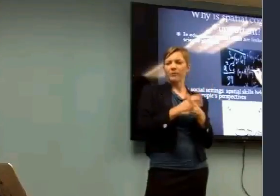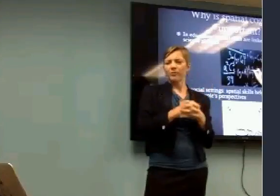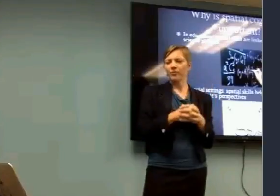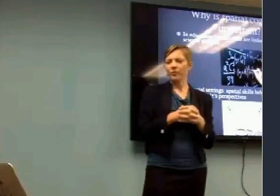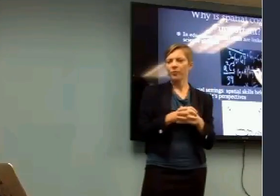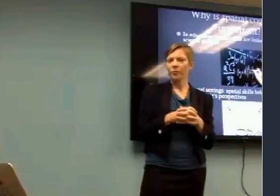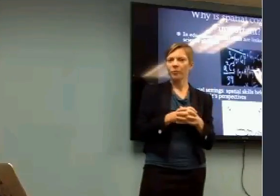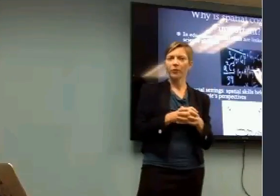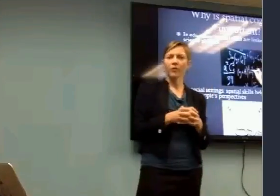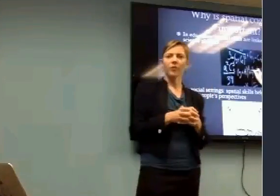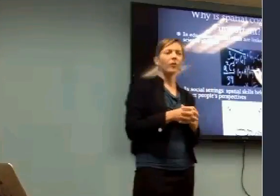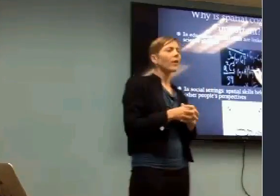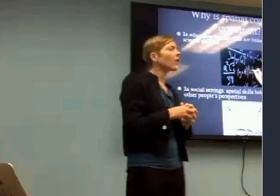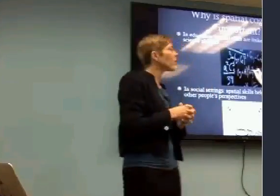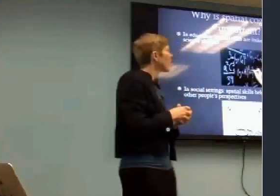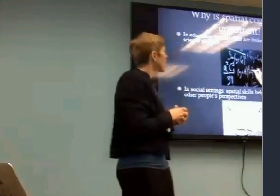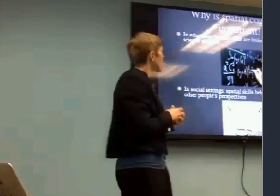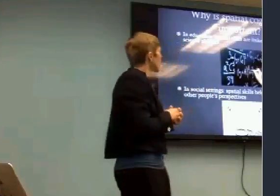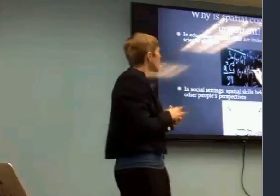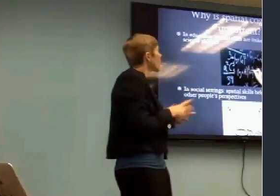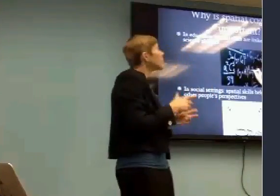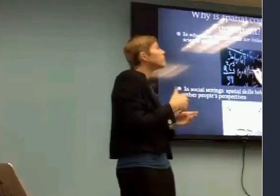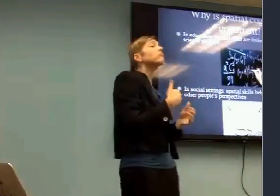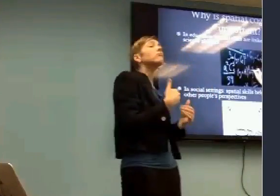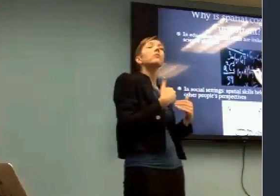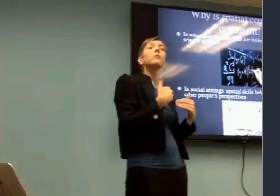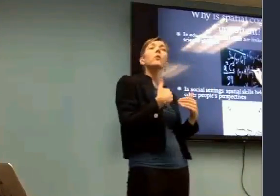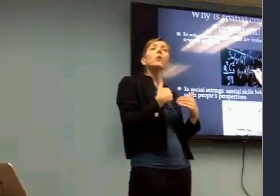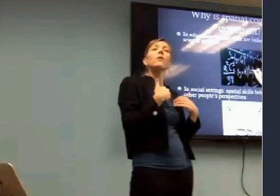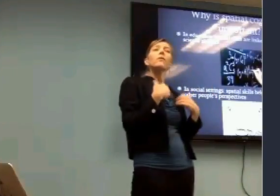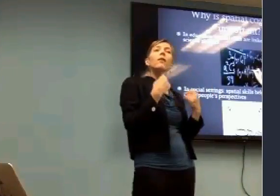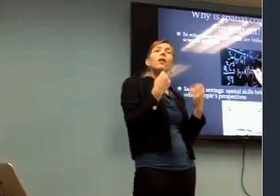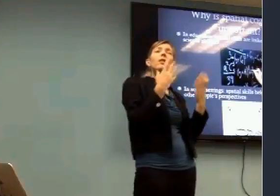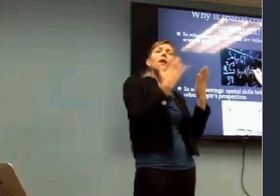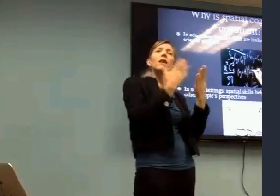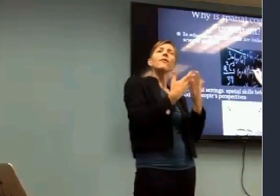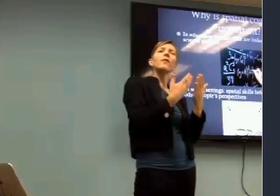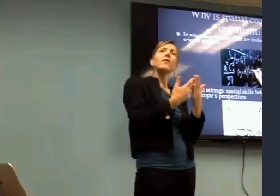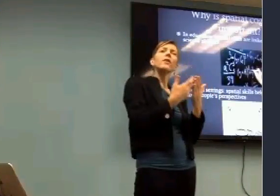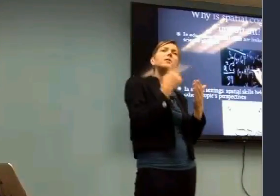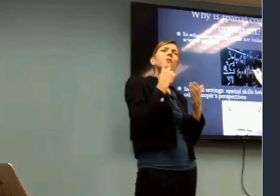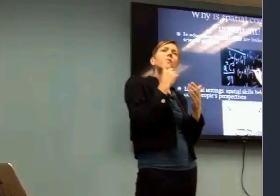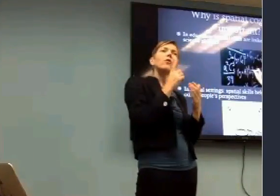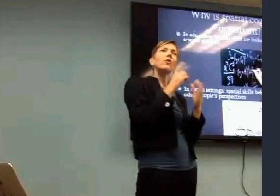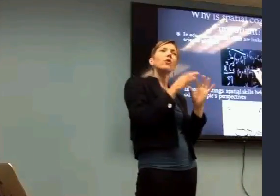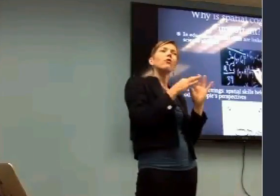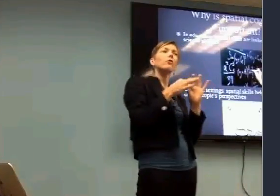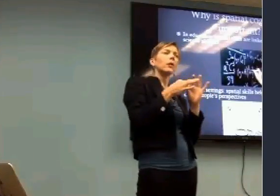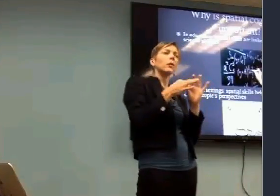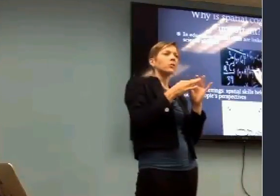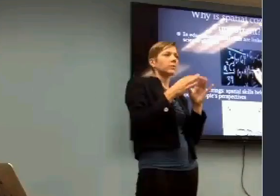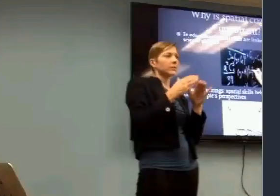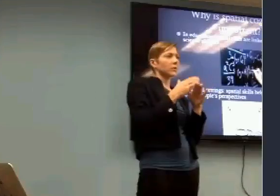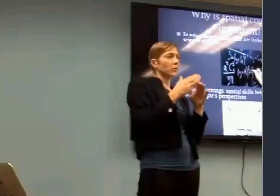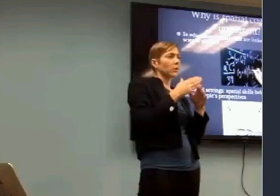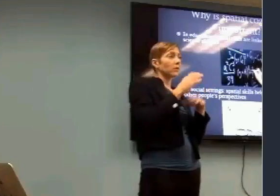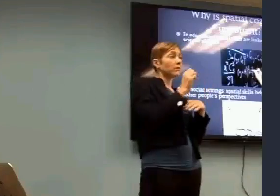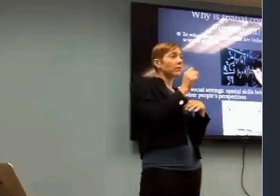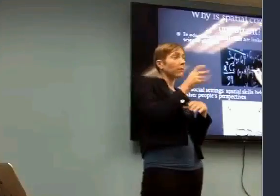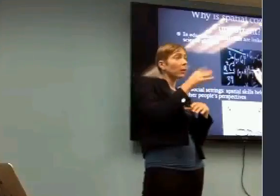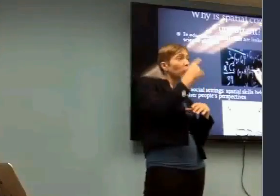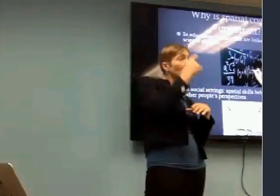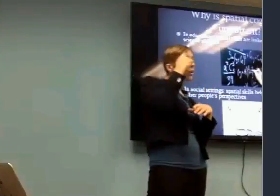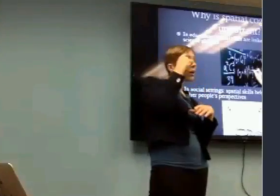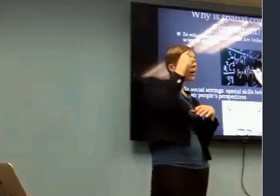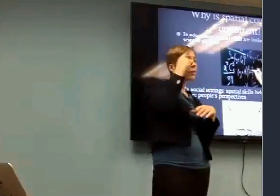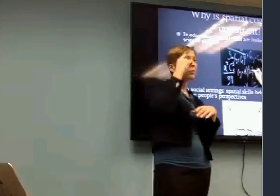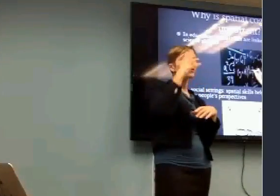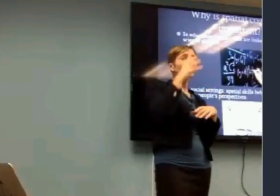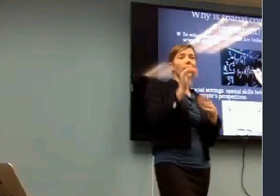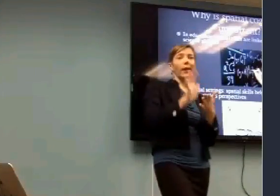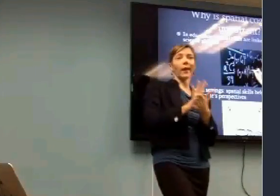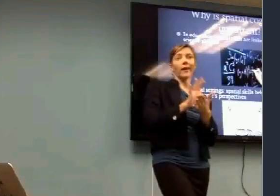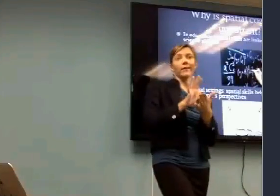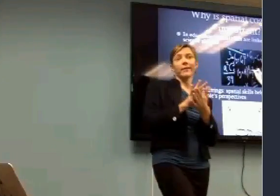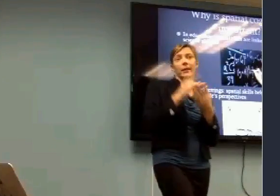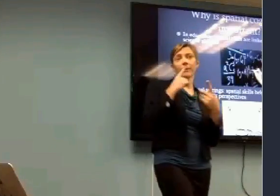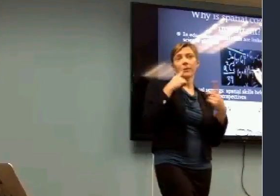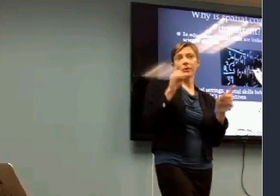Why then is spatial cognition so important? We have a lot of evidence for the relationship between spatial cognition